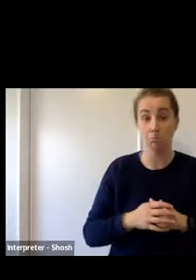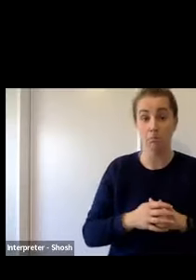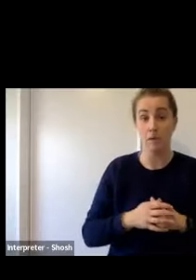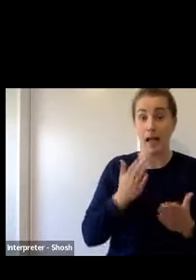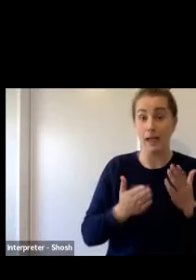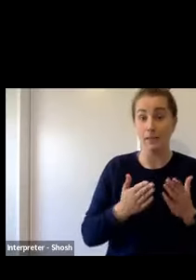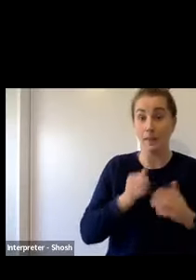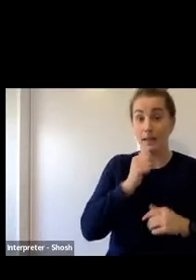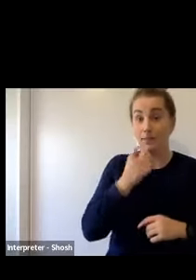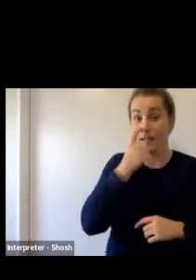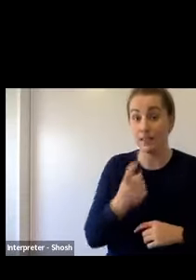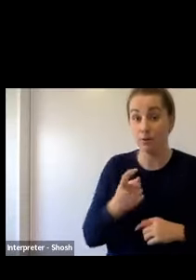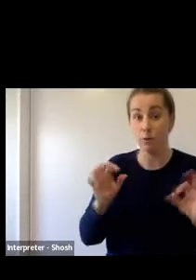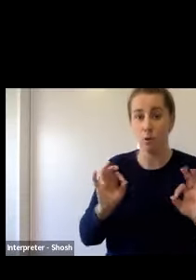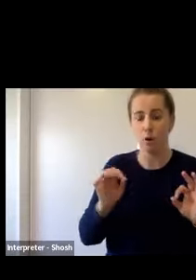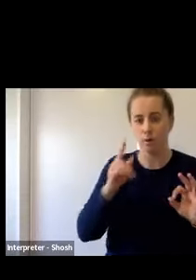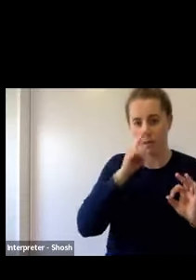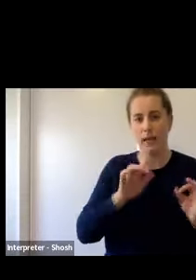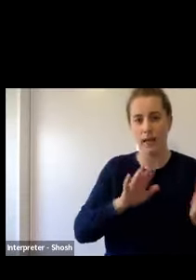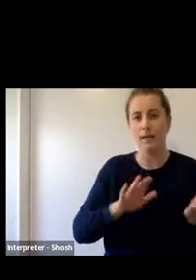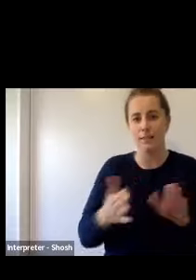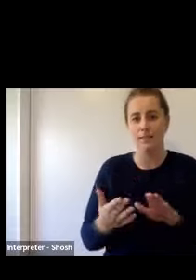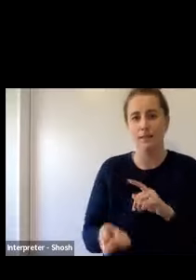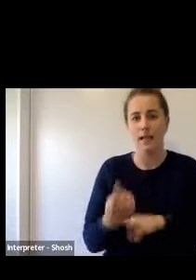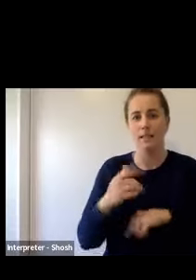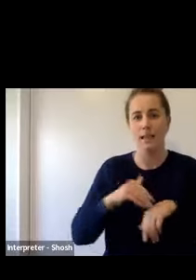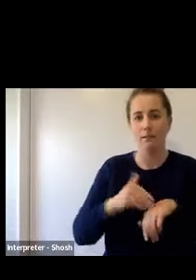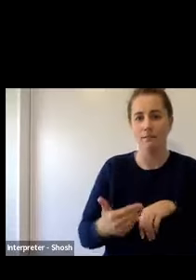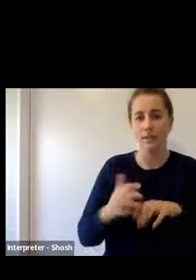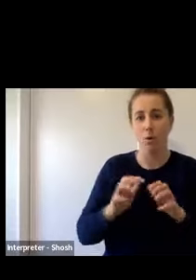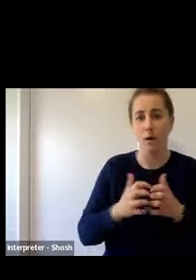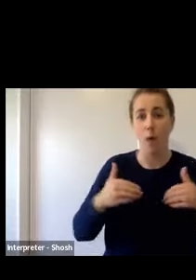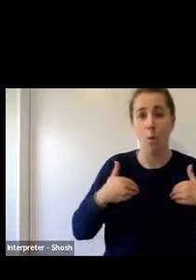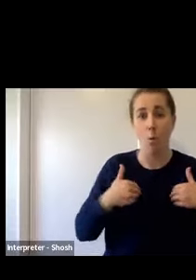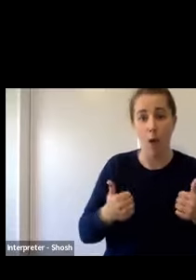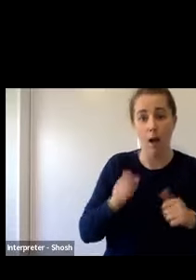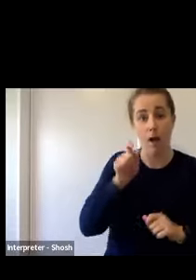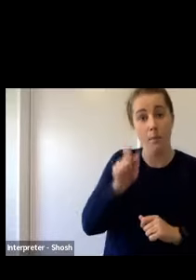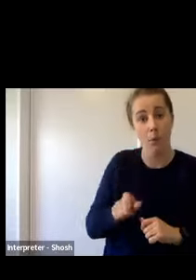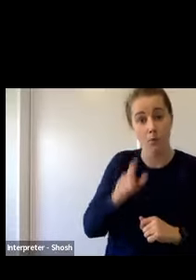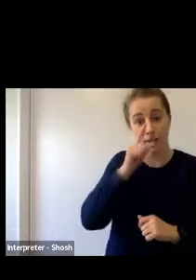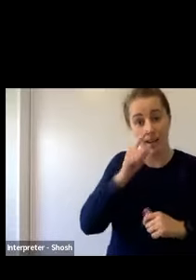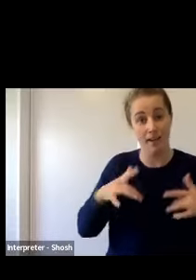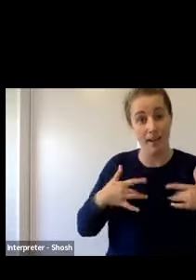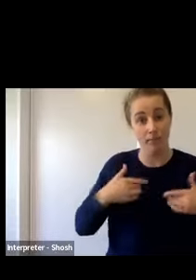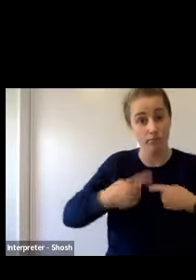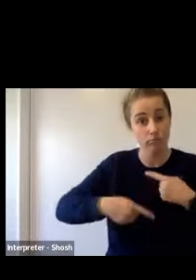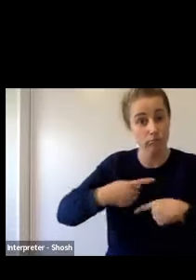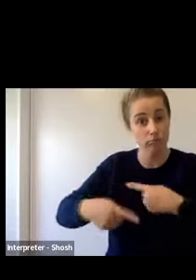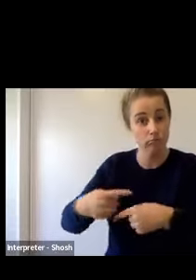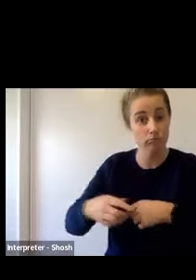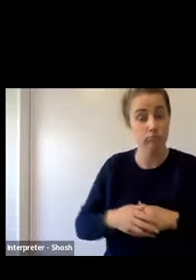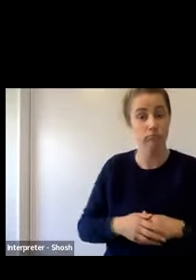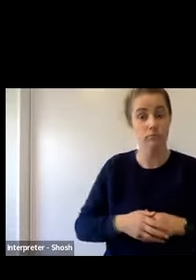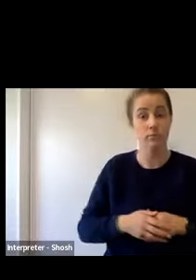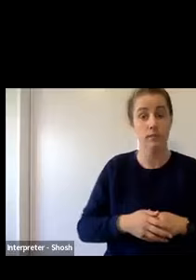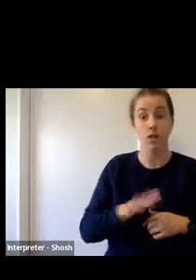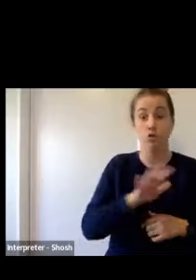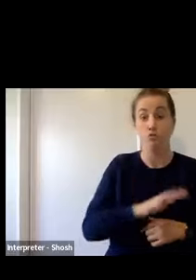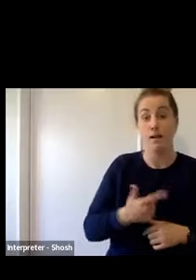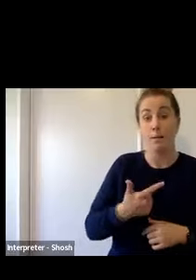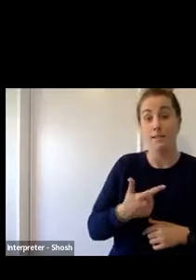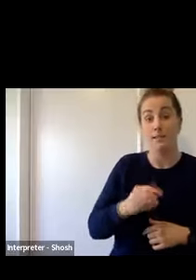severity of them, they can have a devastating effect on how well a person lives. While at least 70%